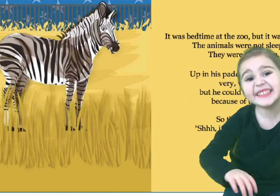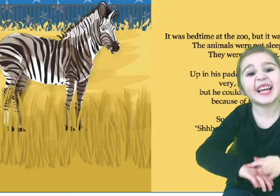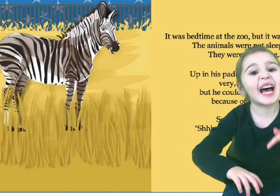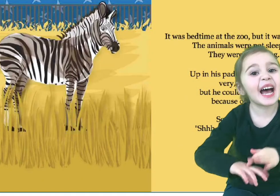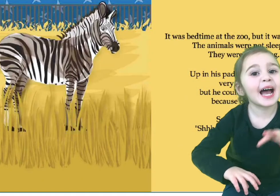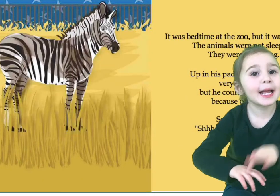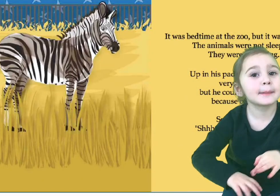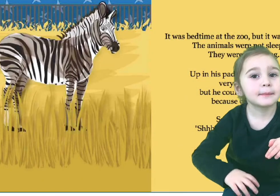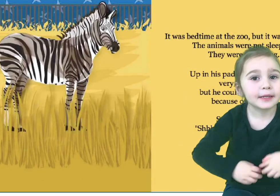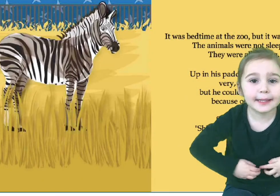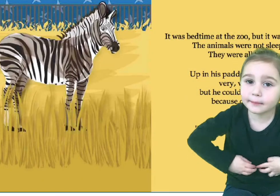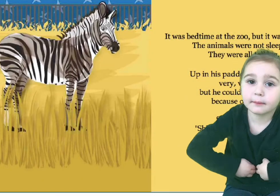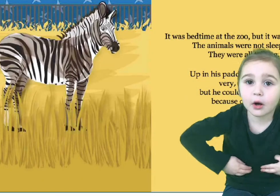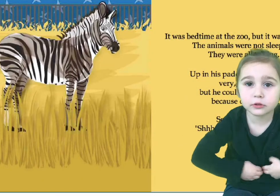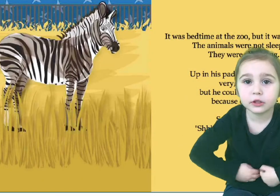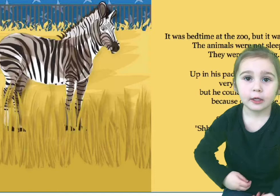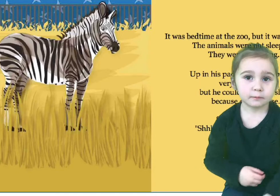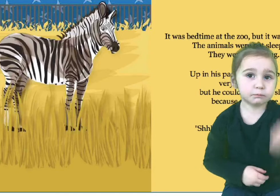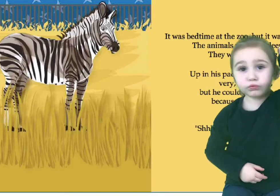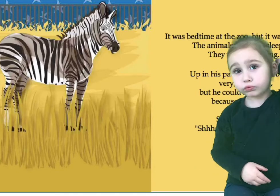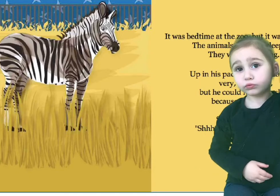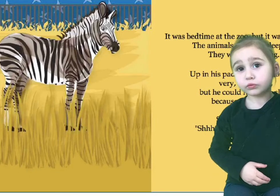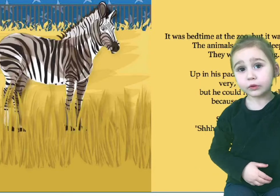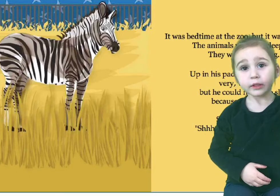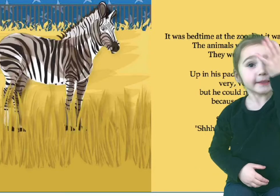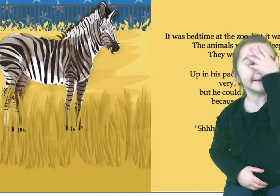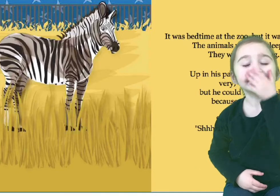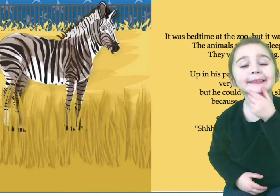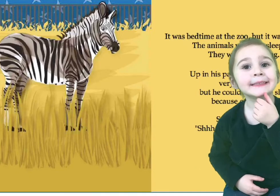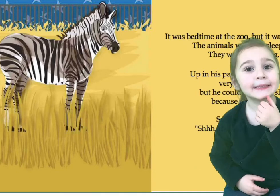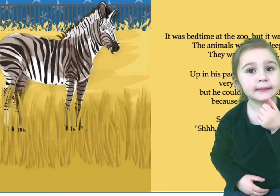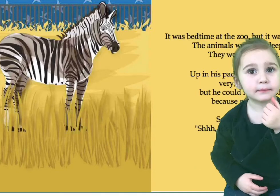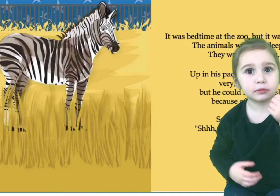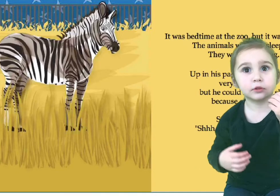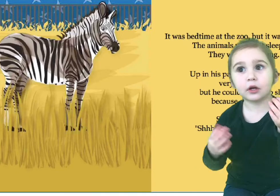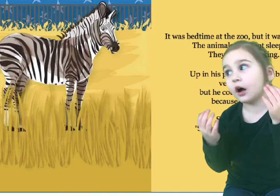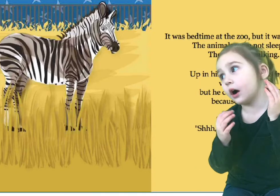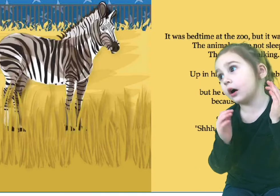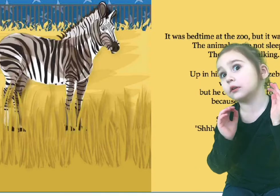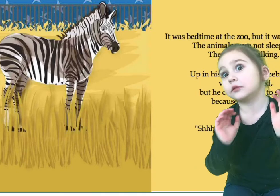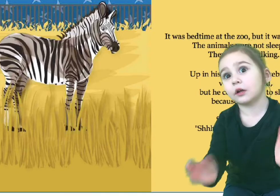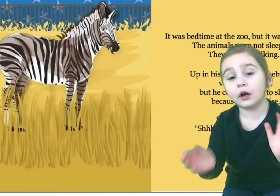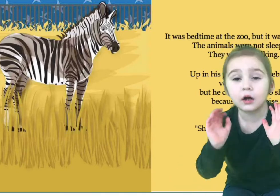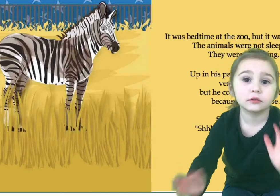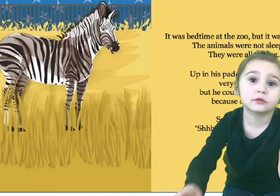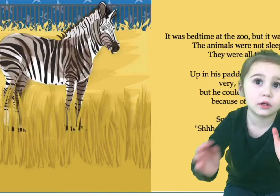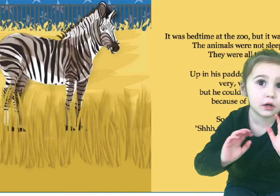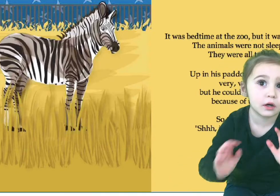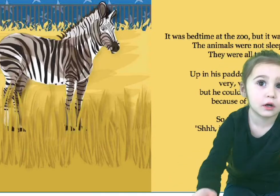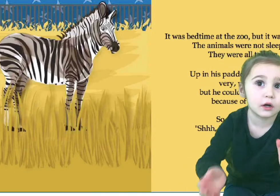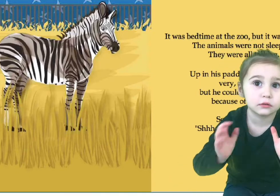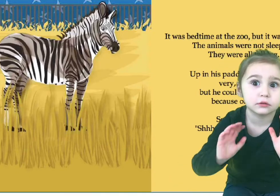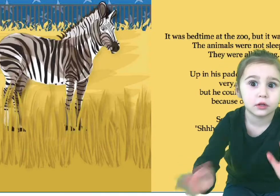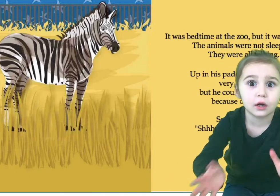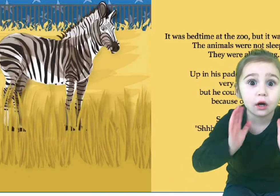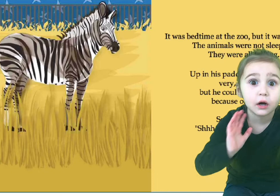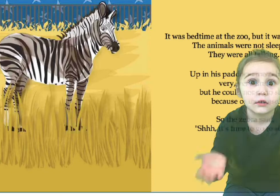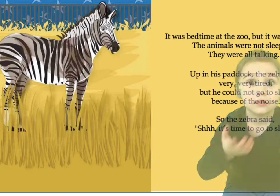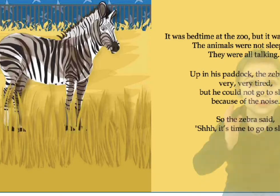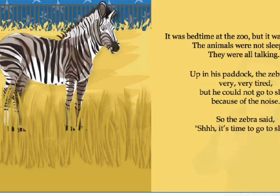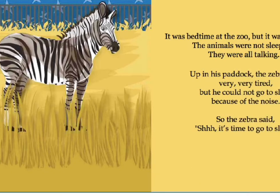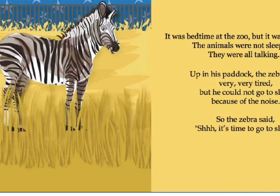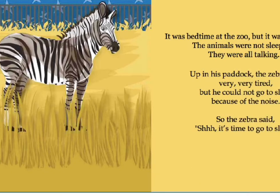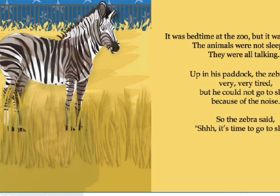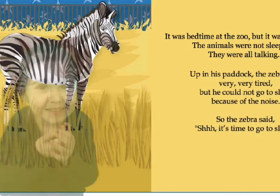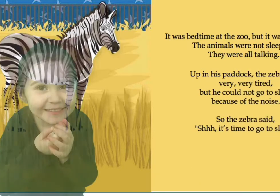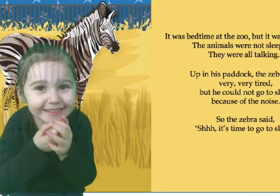It was bedtime at the zoo, but it was not quiet. The animals were not sleeping. They were all